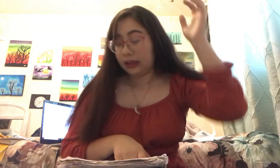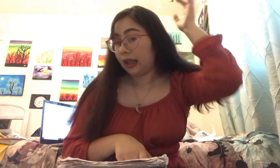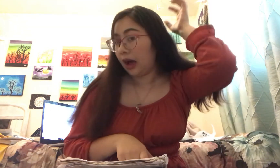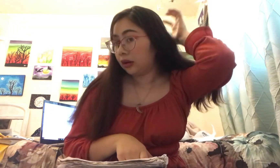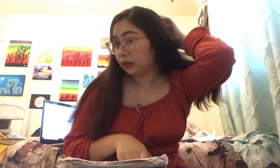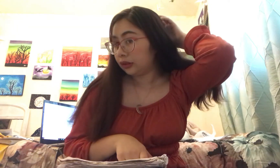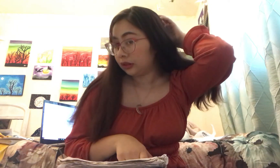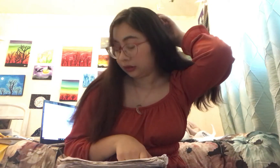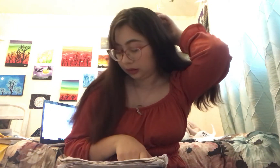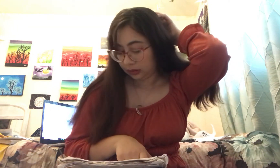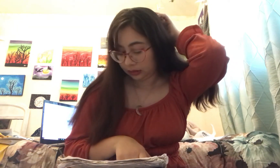Laos,